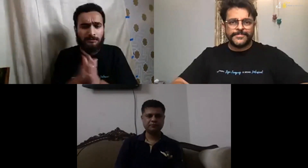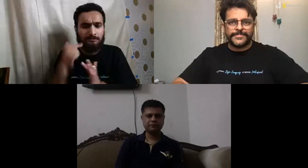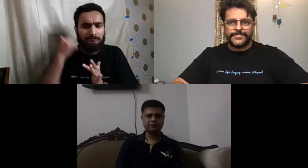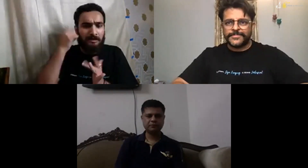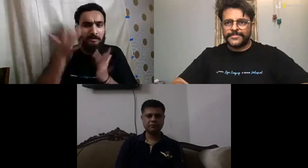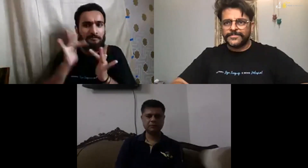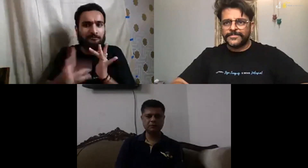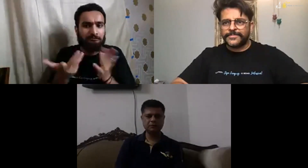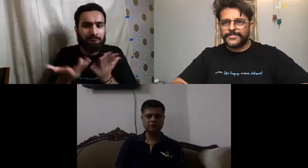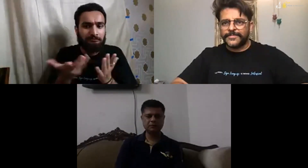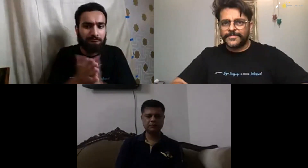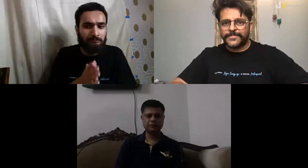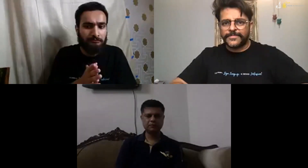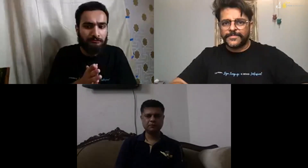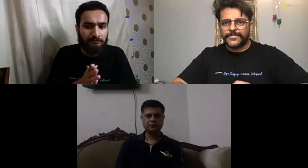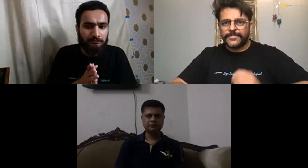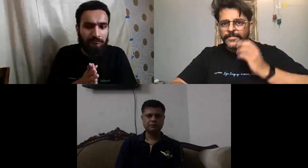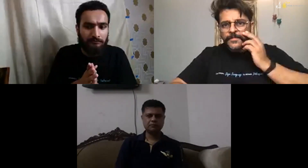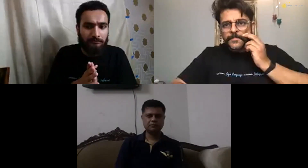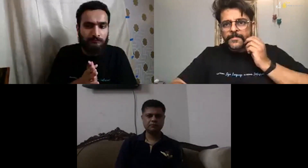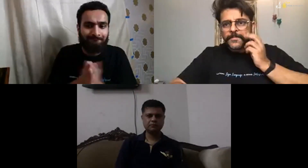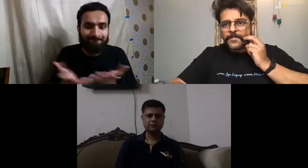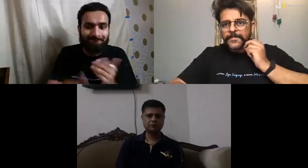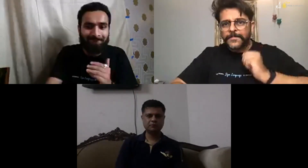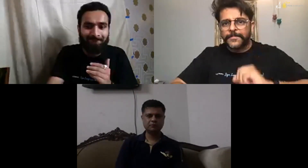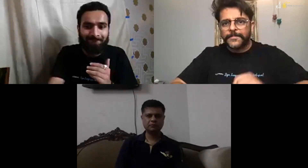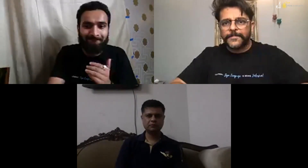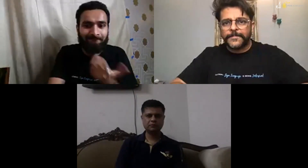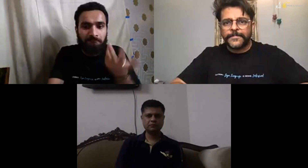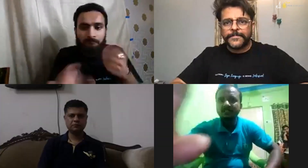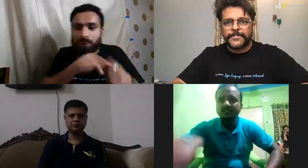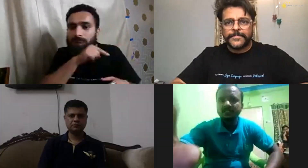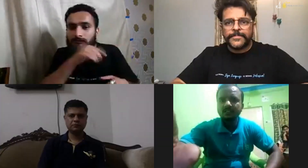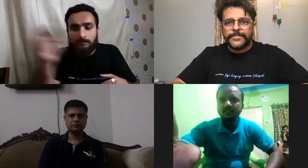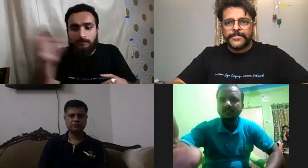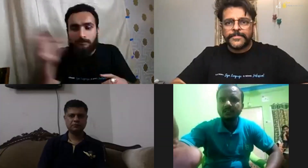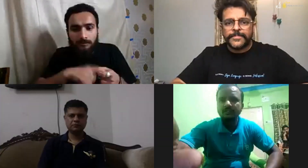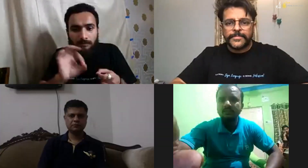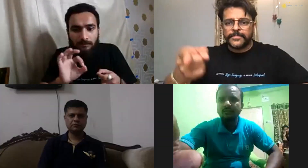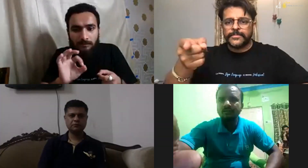Raghu, are you there? I think his internet has some issues, and